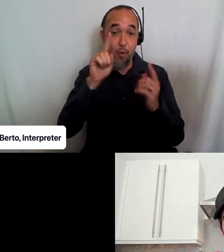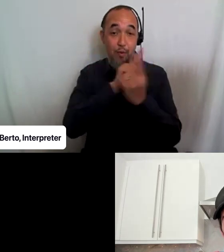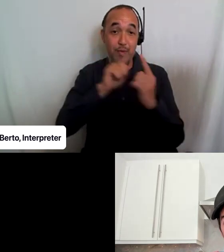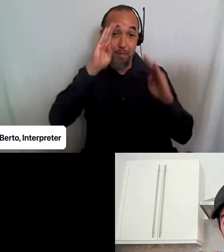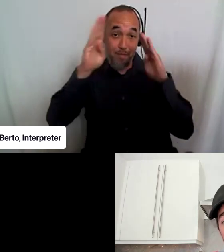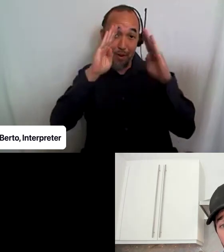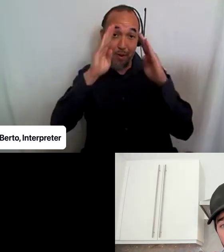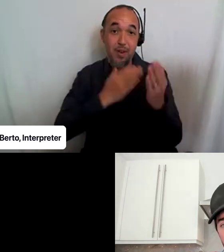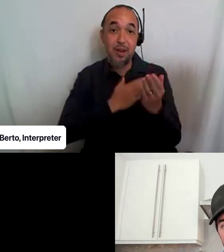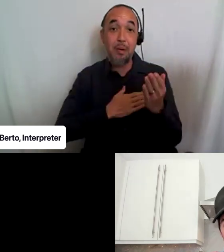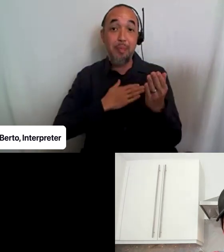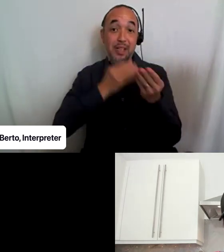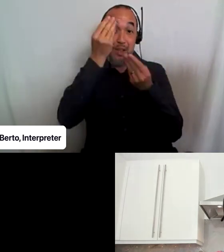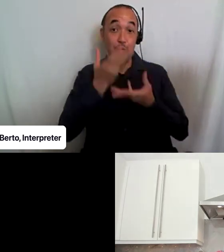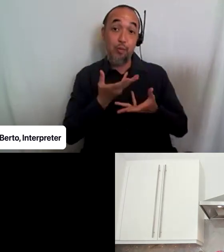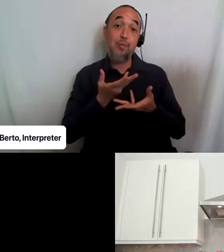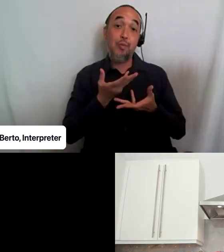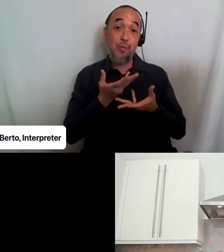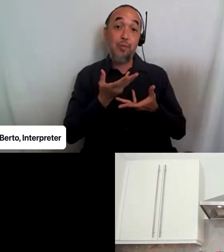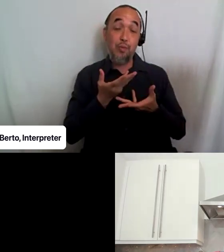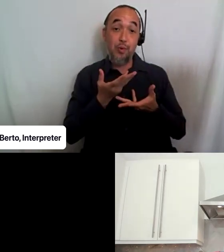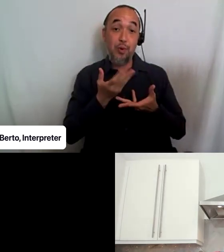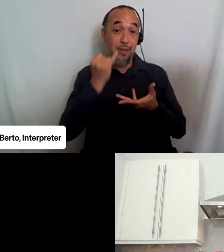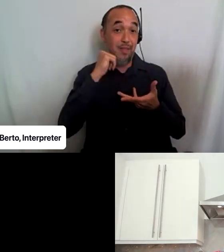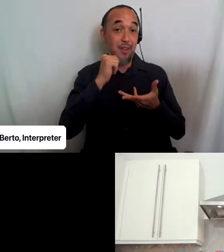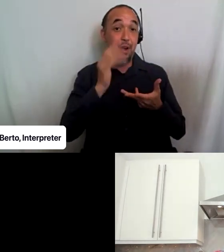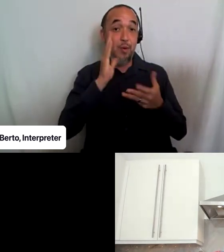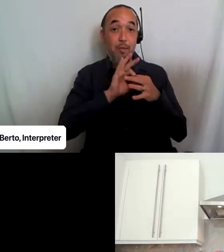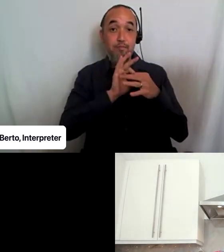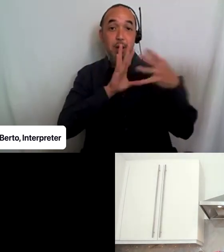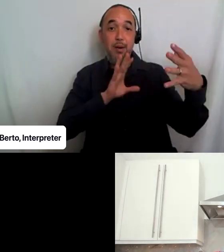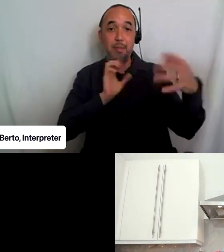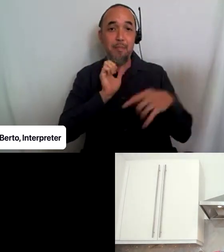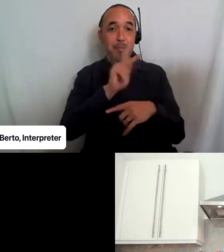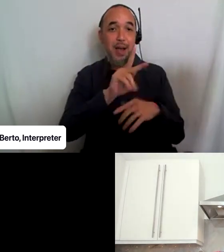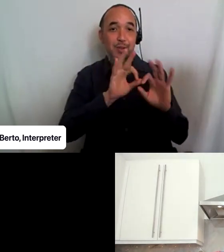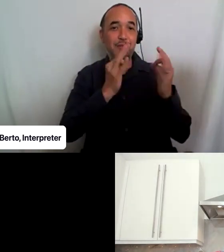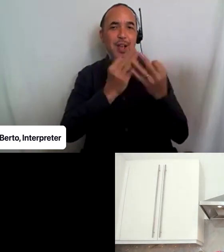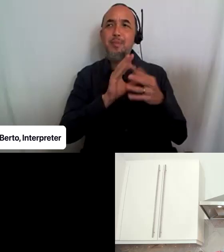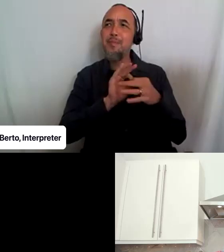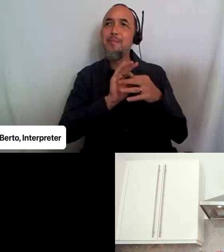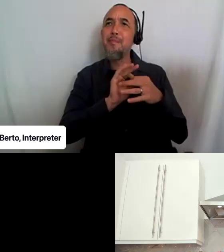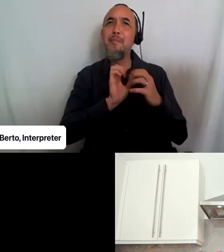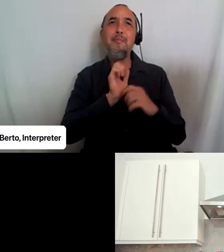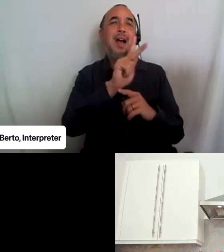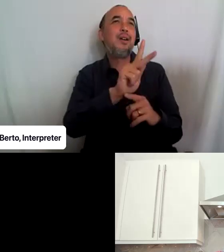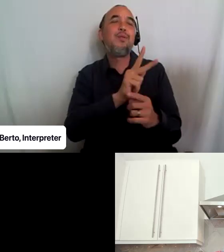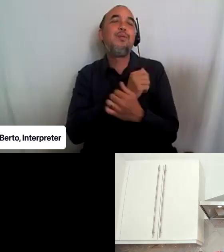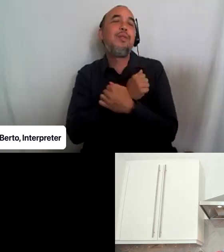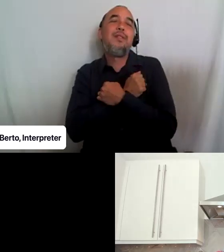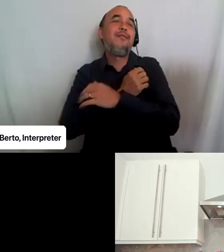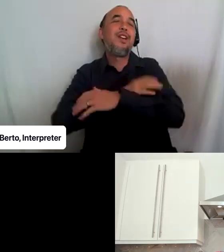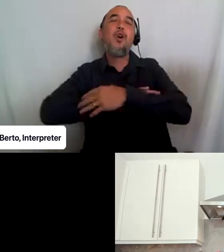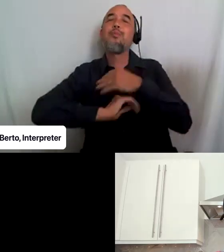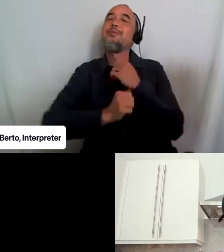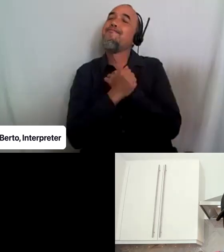please let us know? Otherwise, we'd like to release him back to his family, back to the loving arms of his family on this